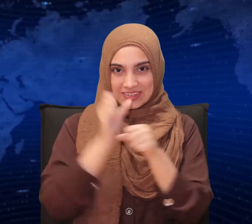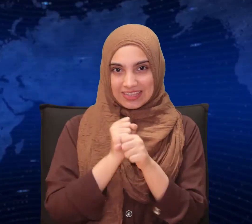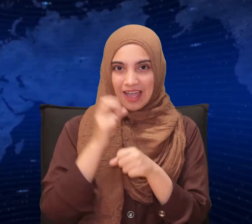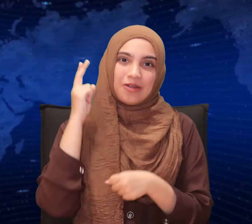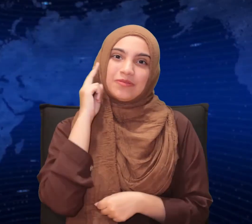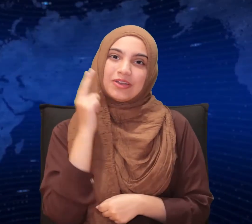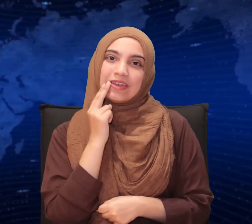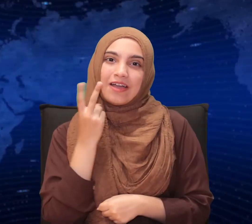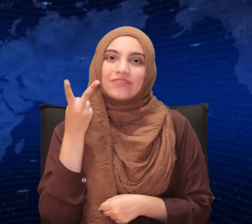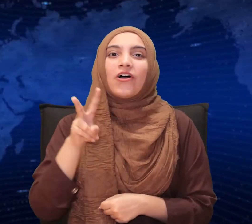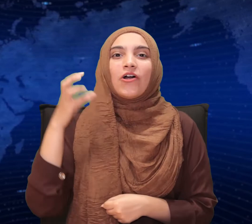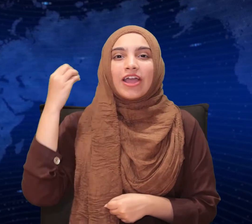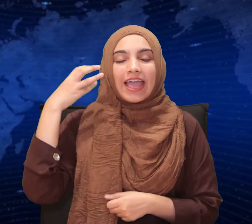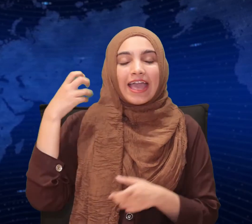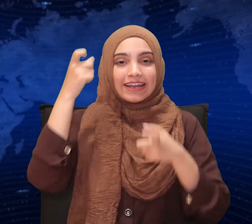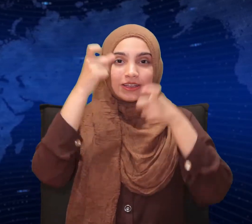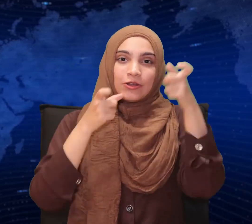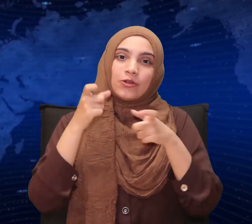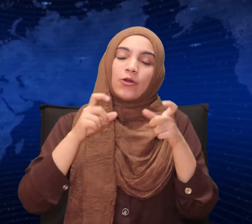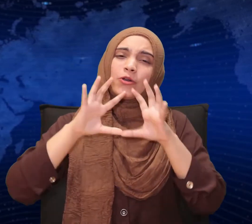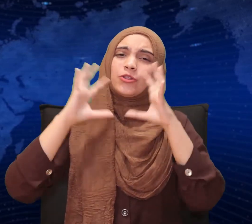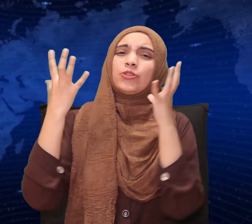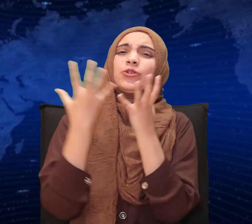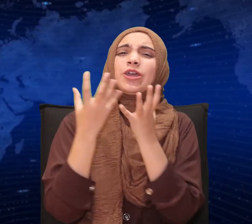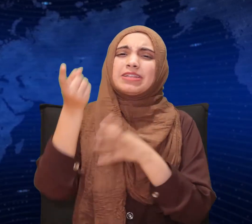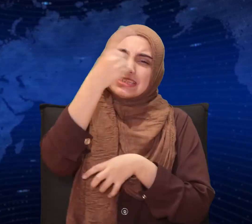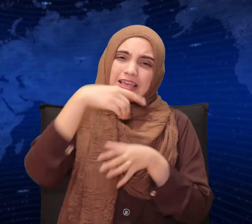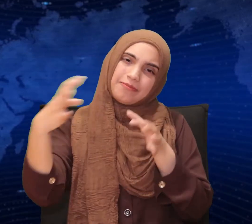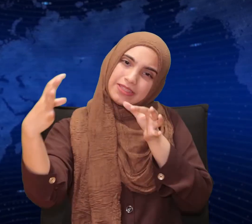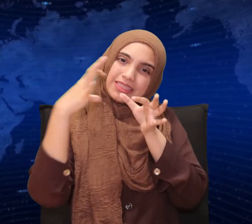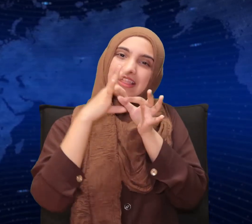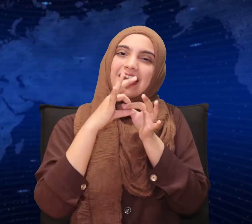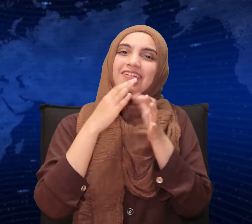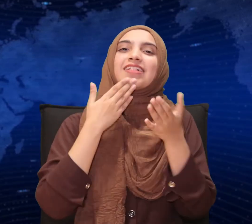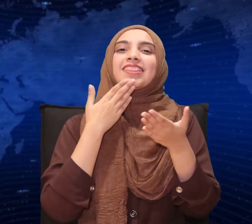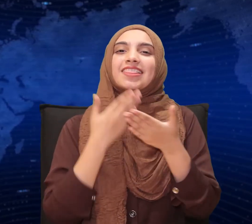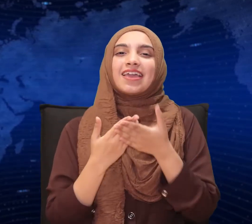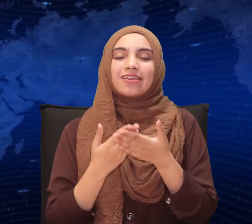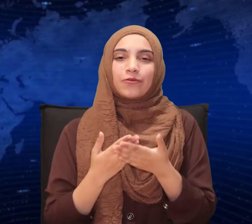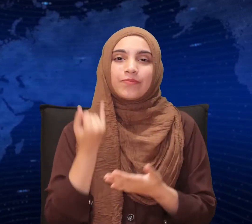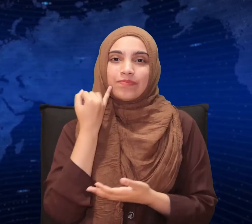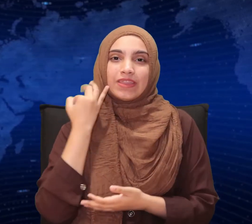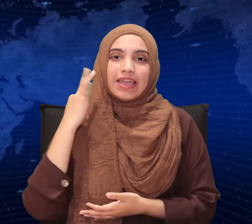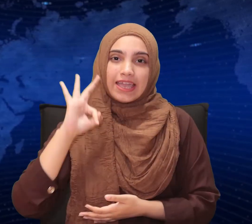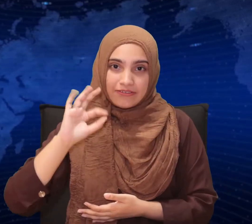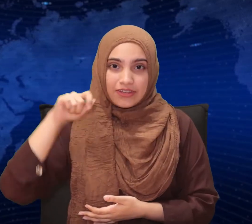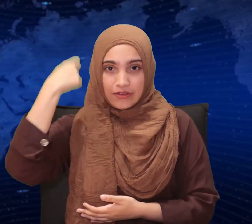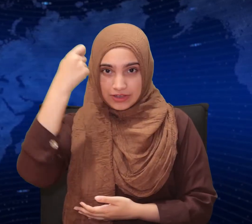Thank you to all the deaf and hearing people around the world for connecting with us. If you enjoy